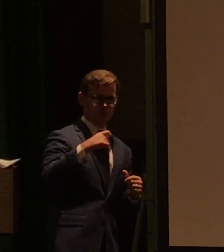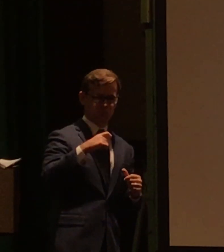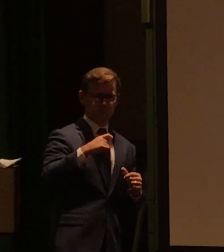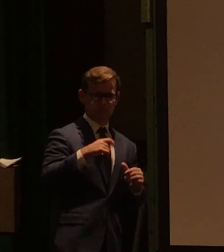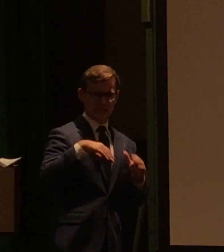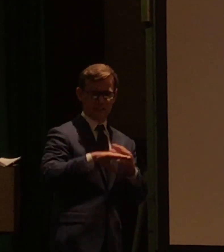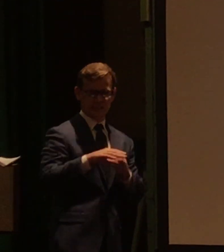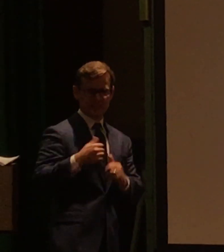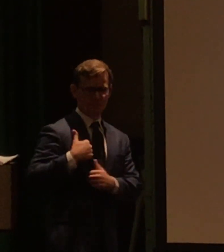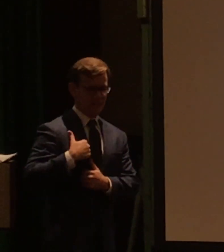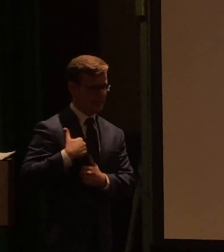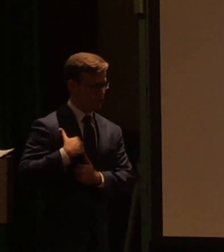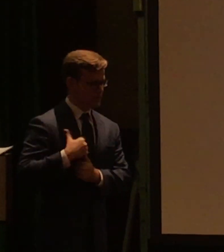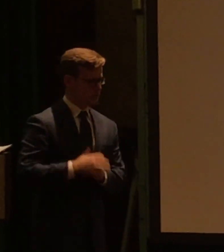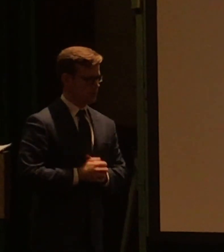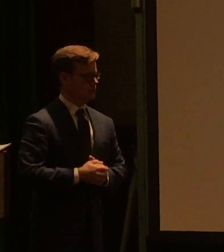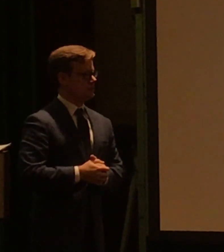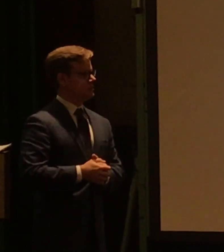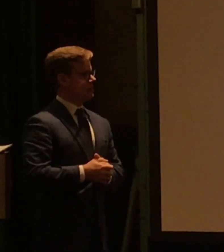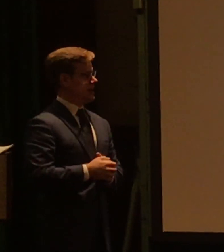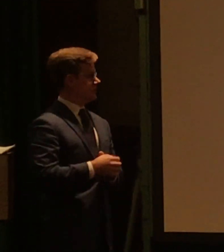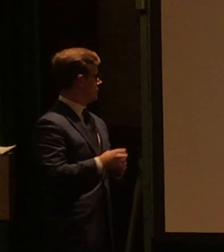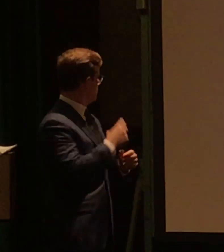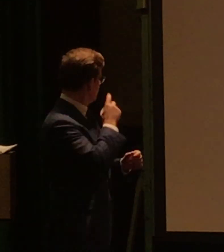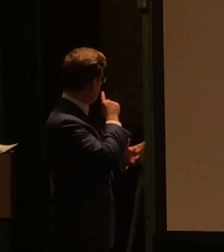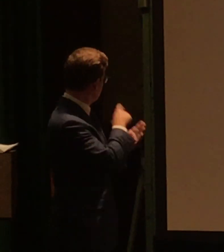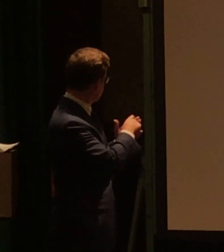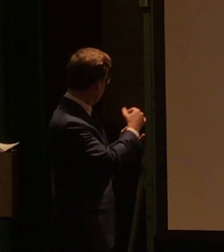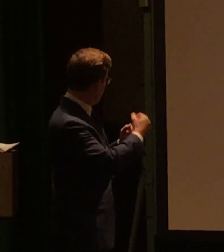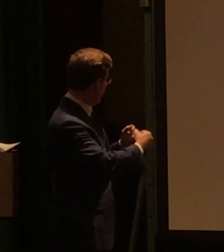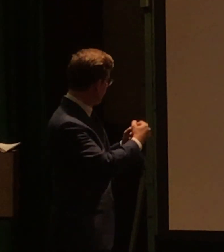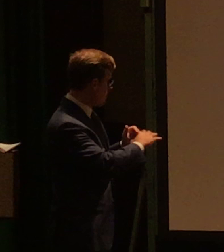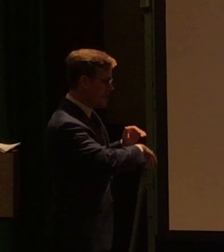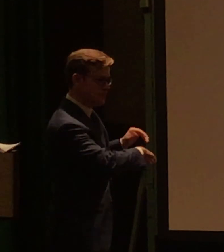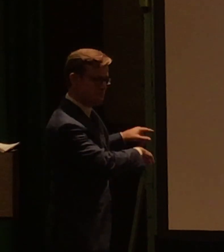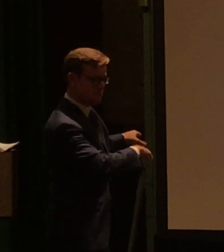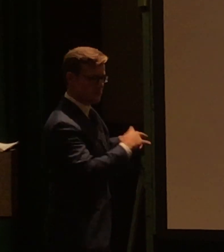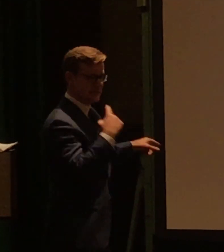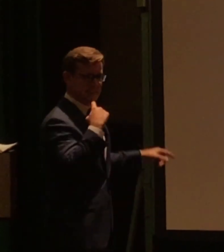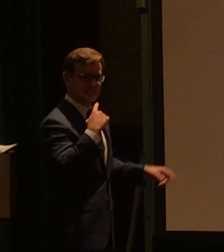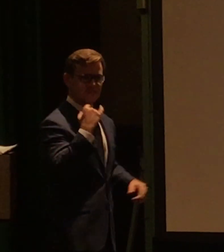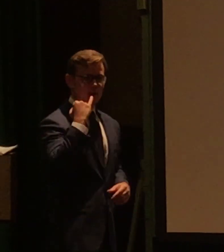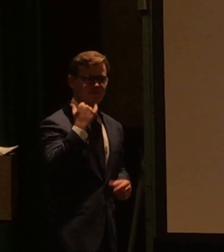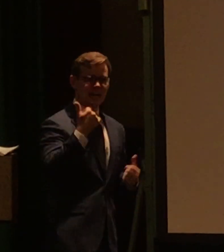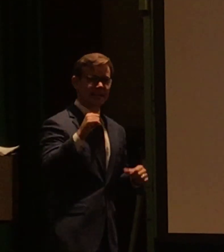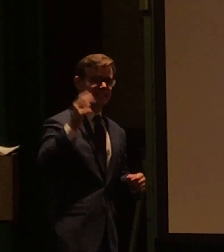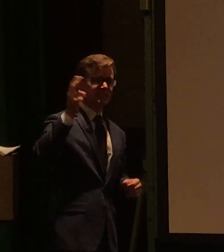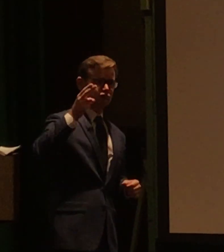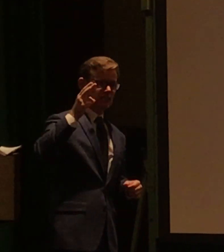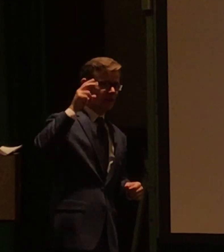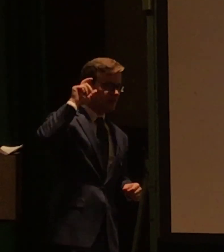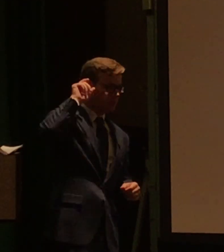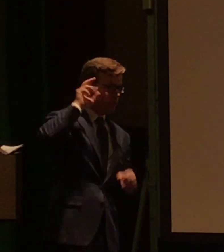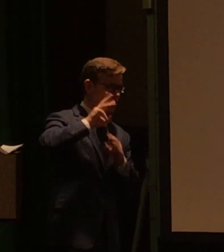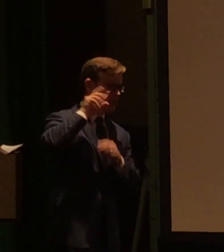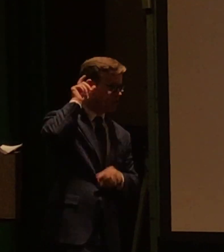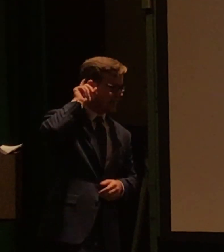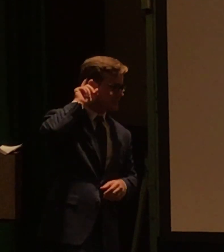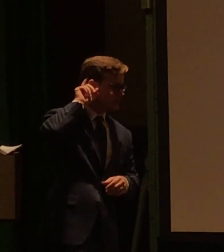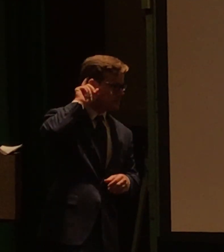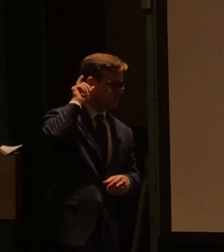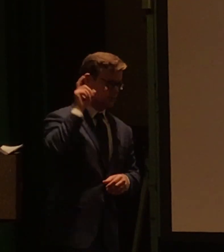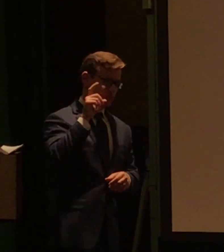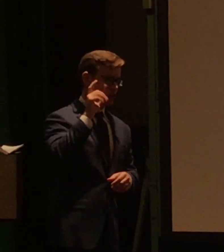has a degree of hearing loss, they are disqualified from military service. So if you notice the provision at the very